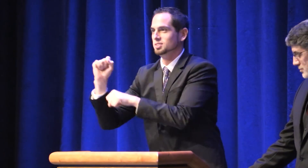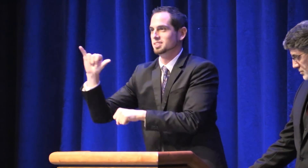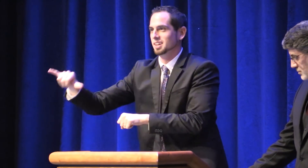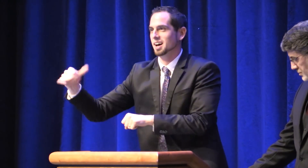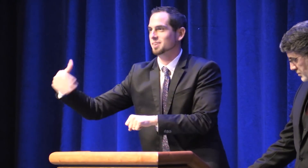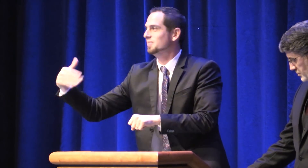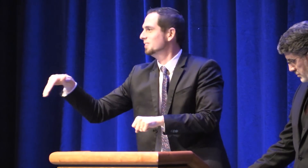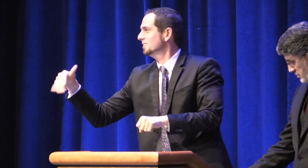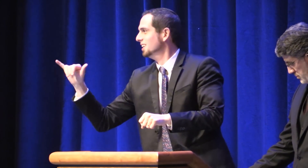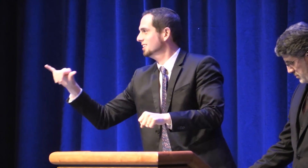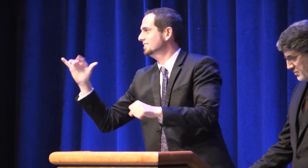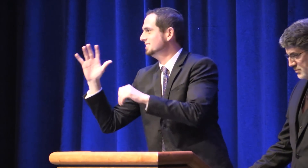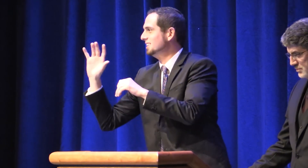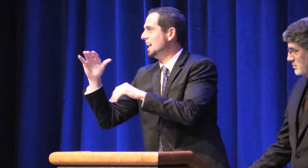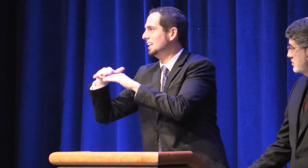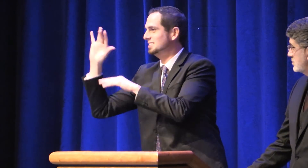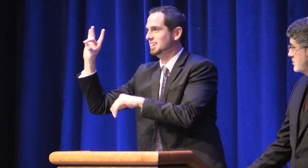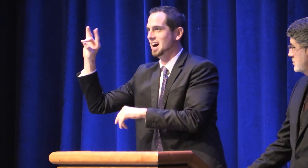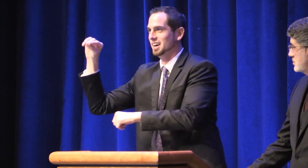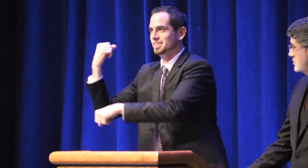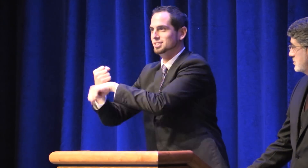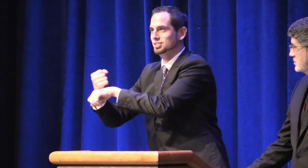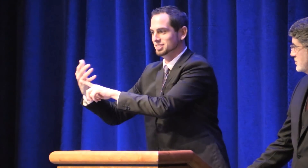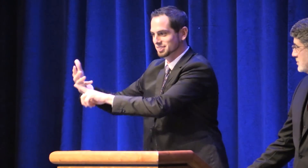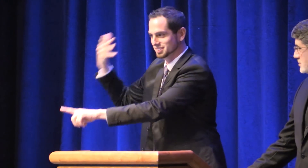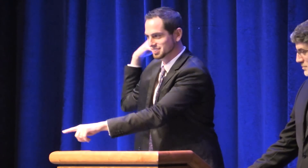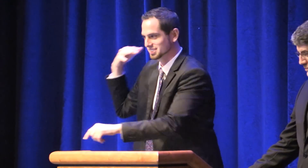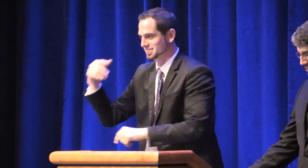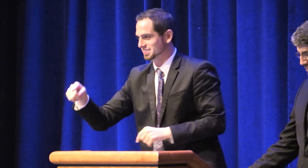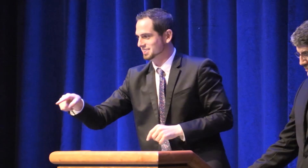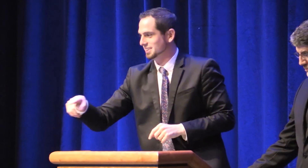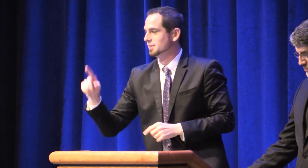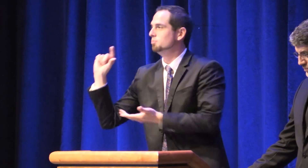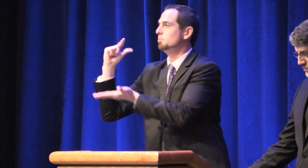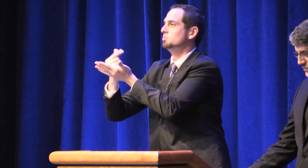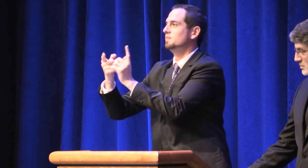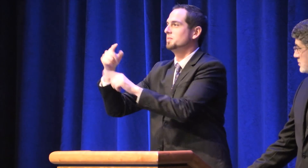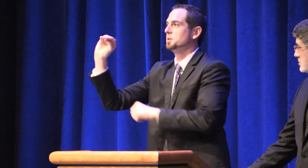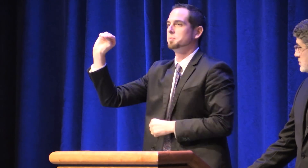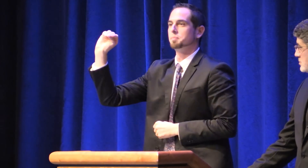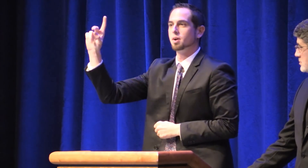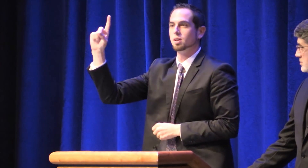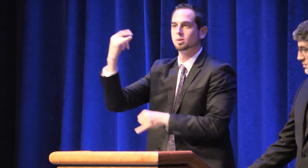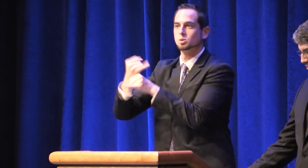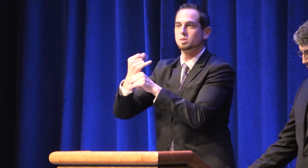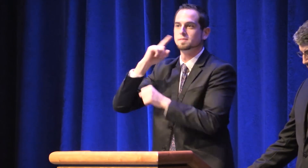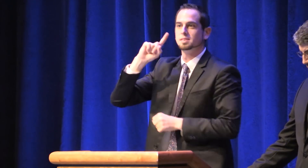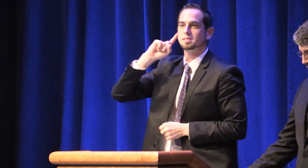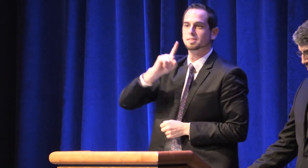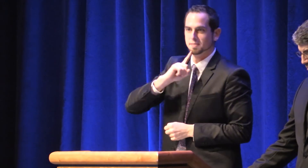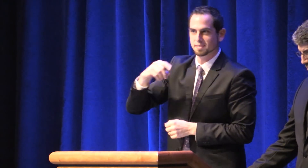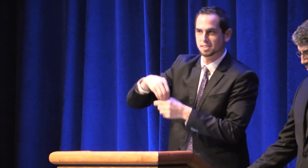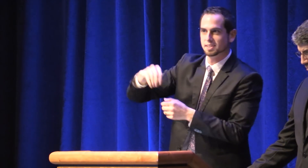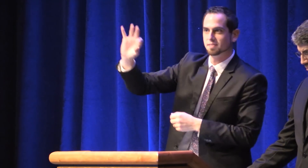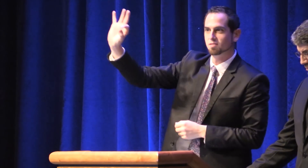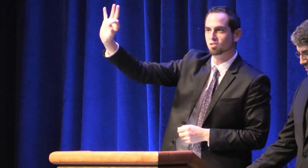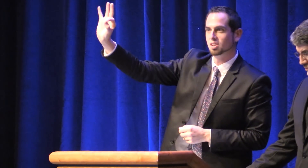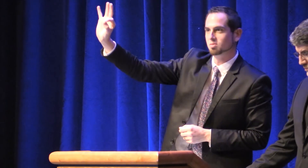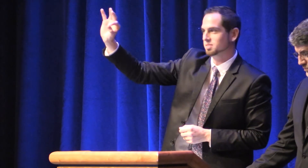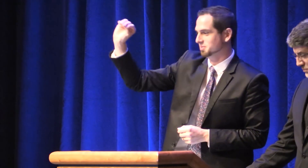family. So how many years is that? I mean, it's at least 80 years back, yeah? He graduated from the Maryland School for the Deaf